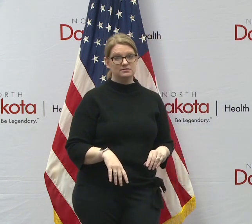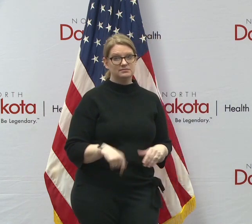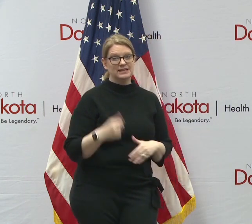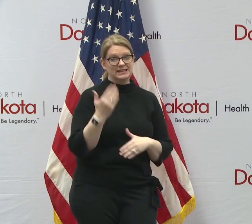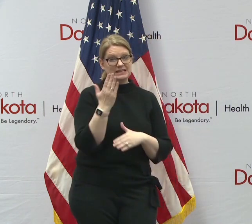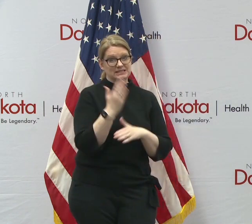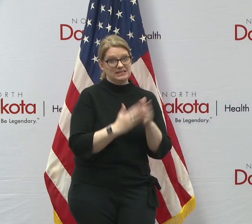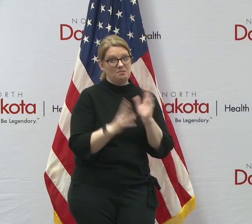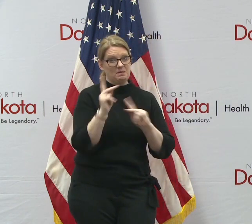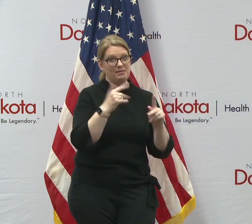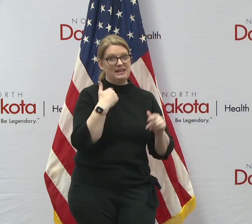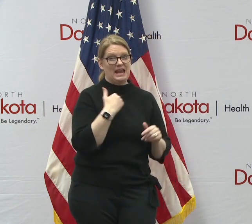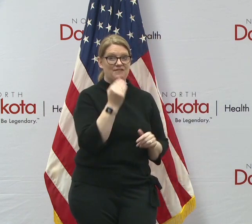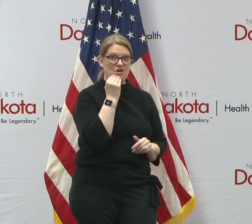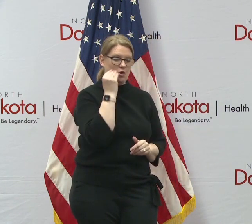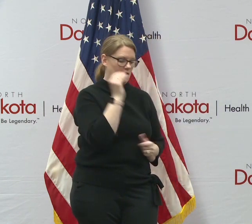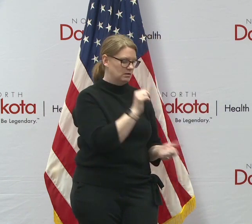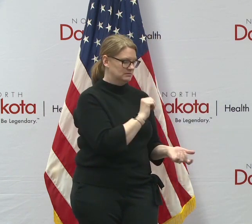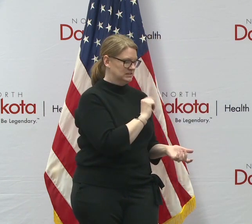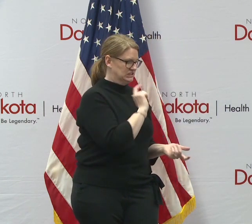multi-year inventory at home,